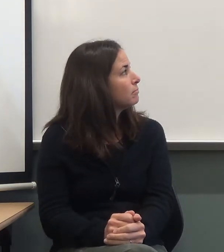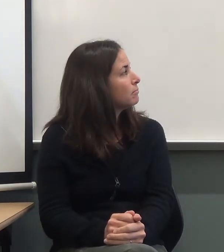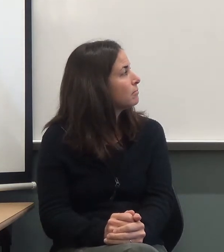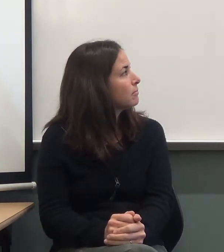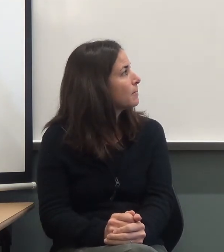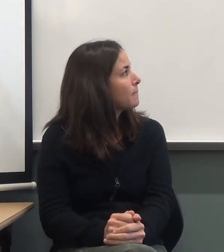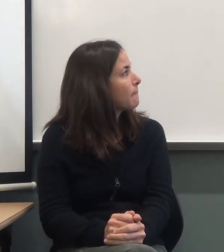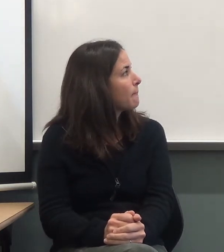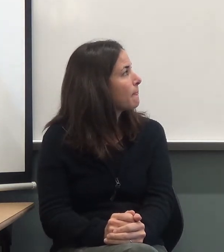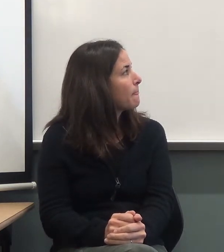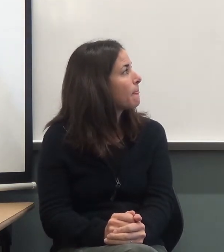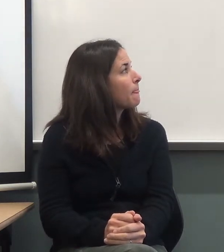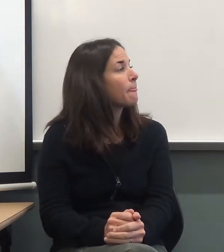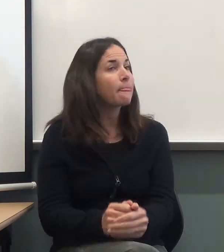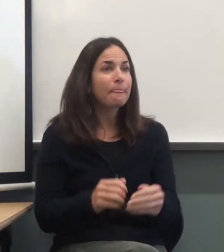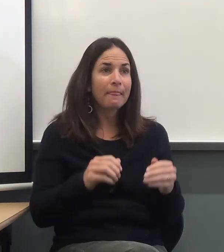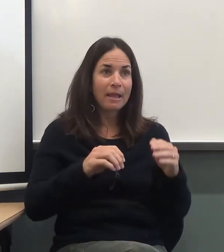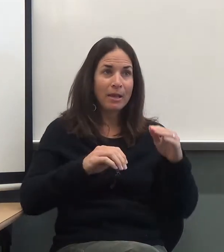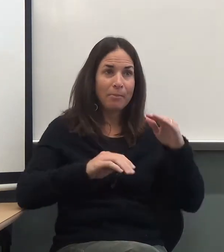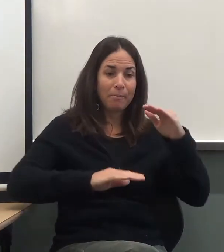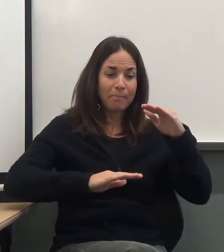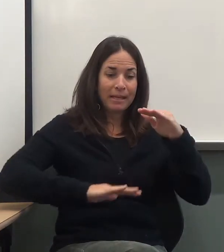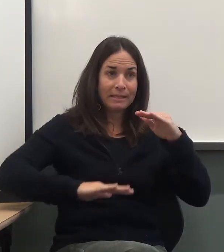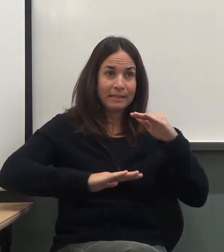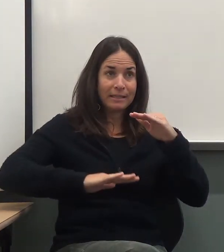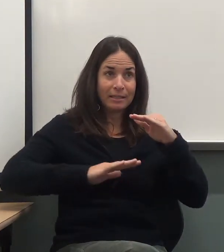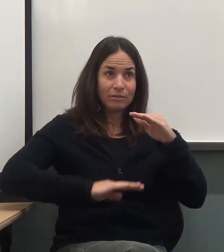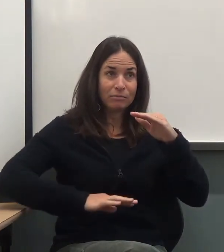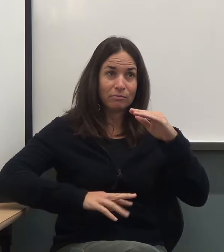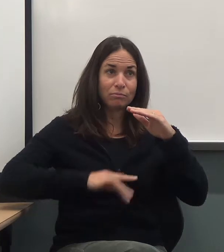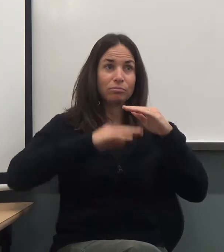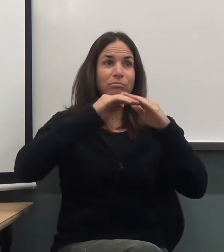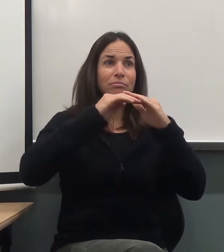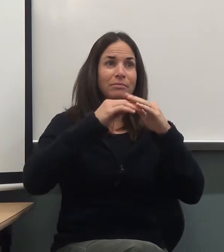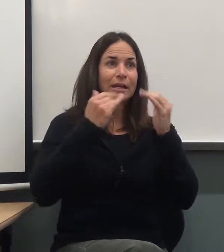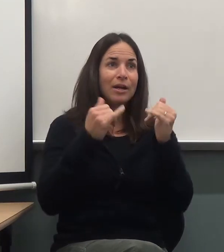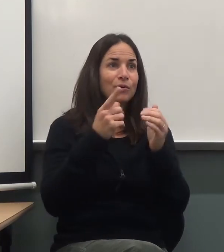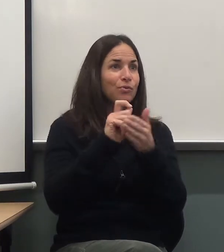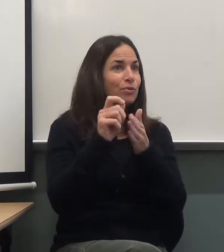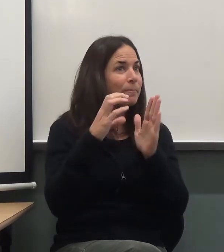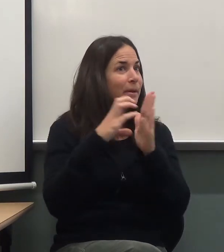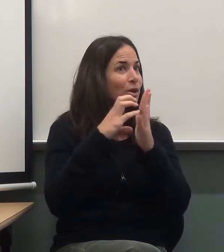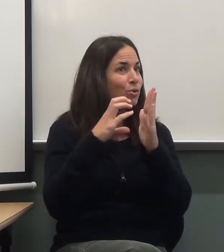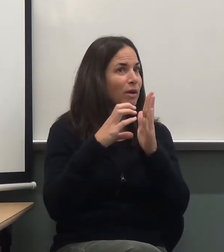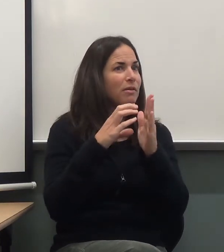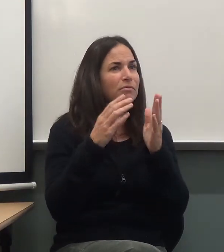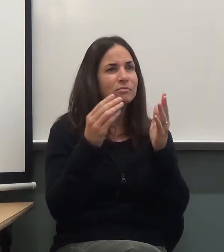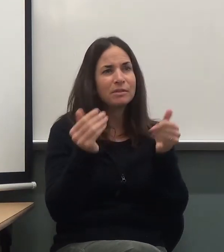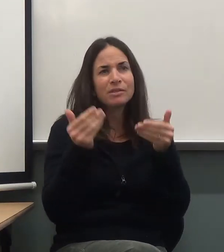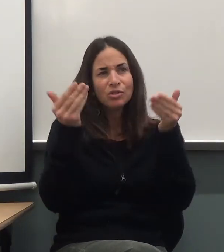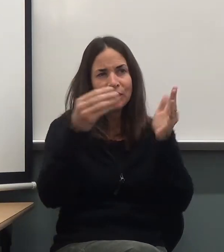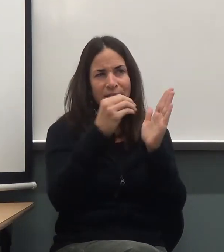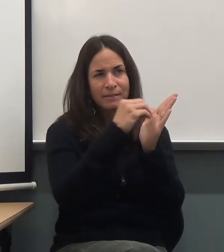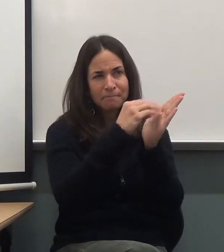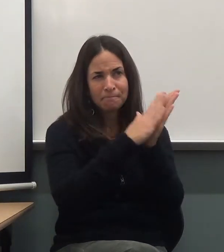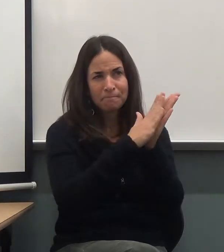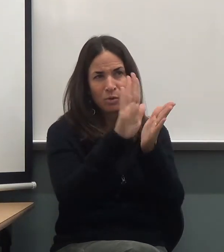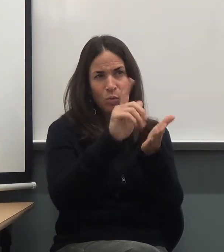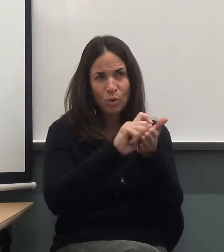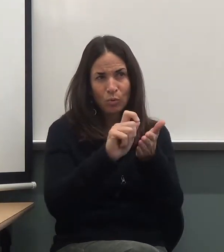to a paragraph. Okay, and this is new information. You want to write it down just as a review, so you know what it is that you're supposed to study in your notes. So the